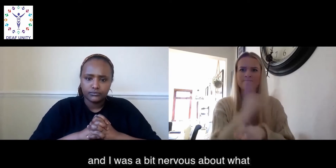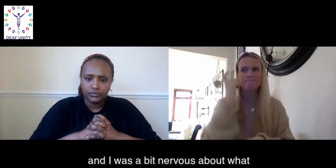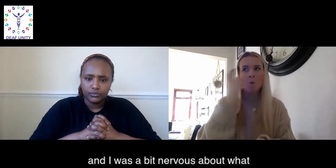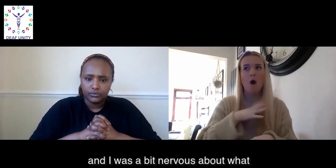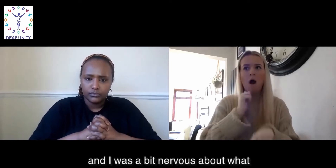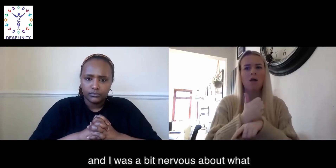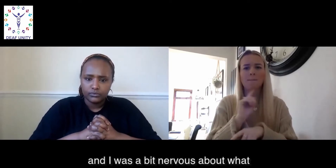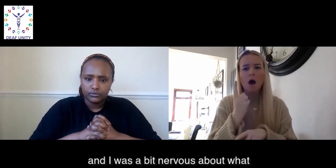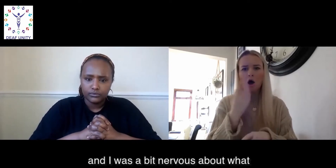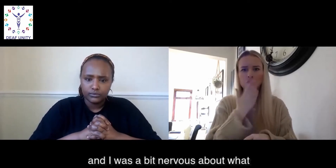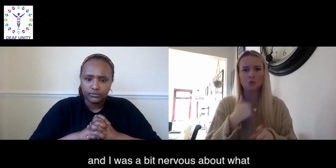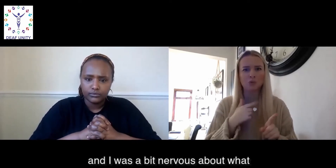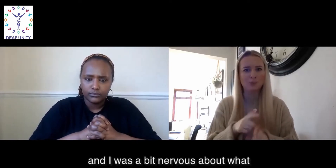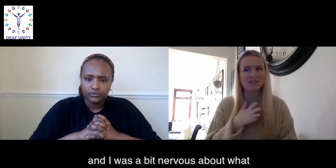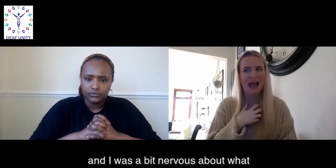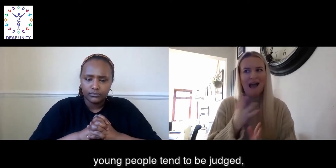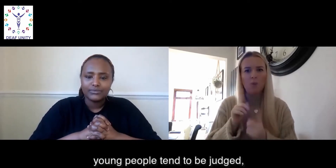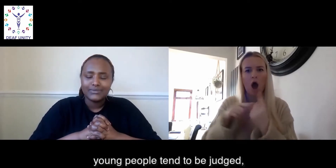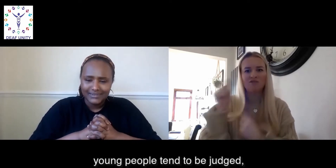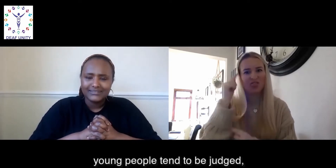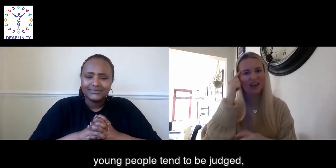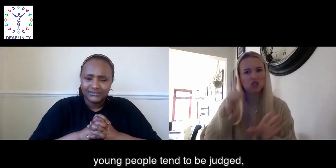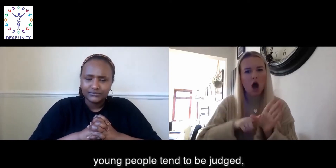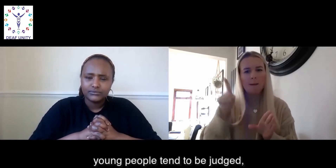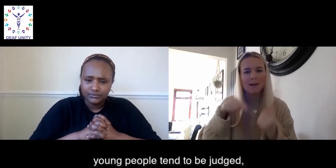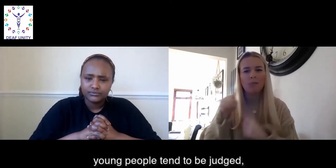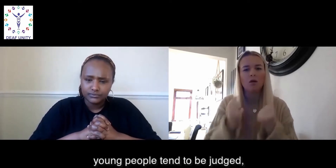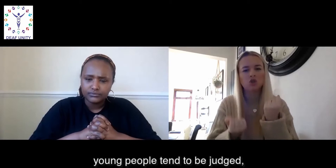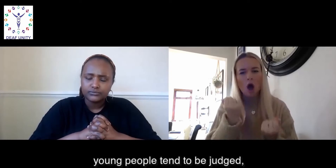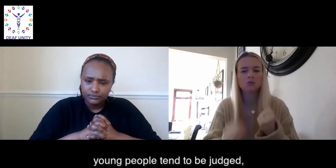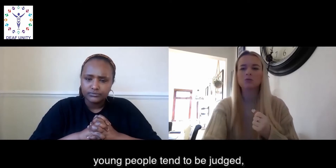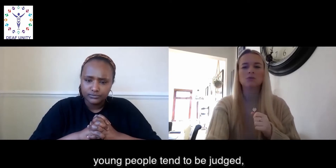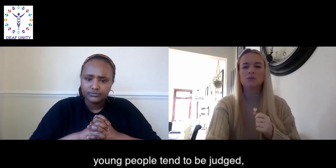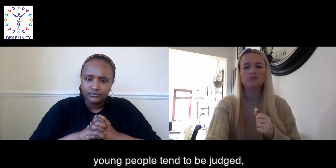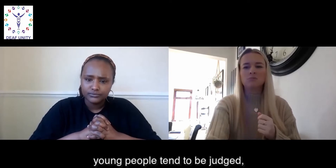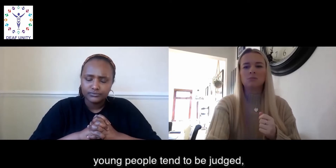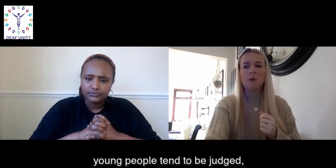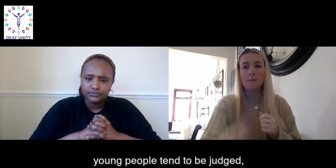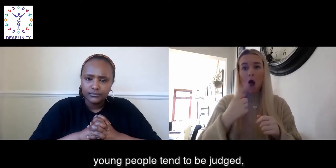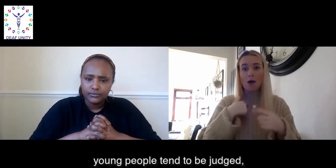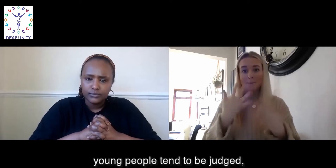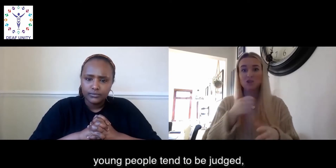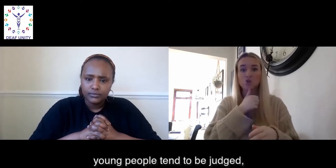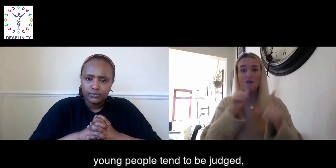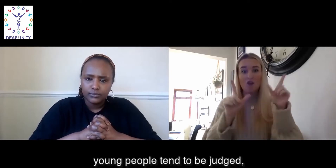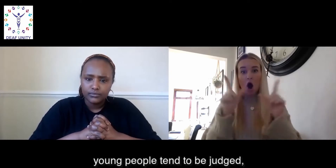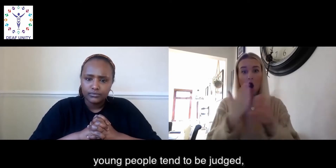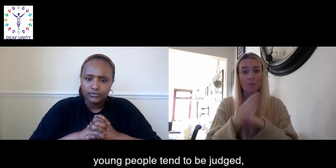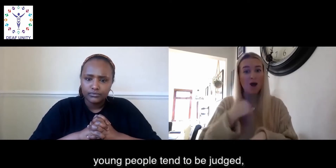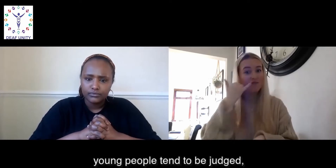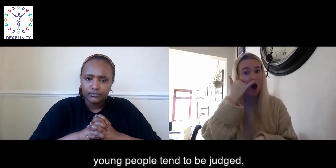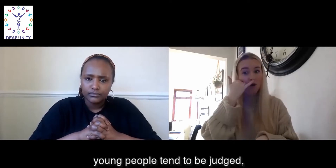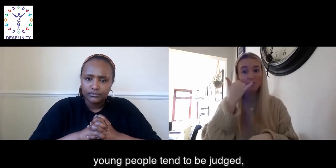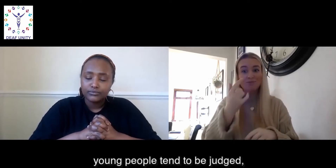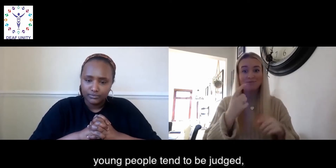bit nervous about what other people would think, because young people tend to be judged. But I was